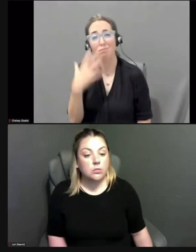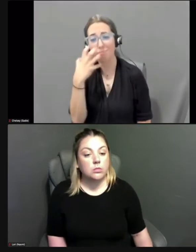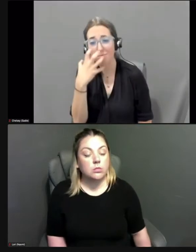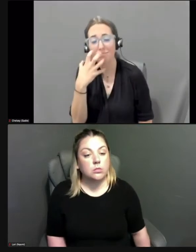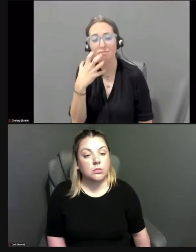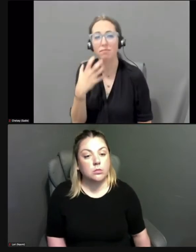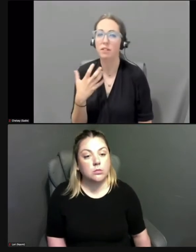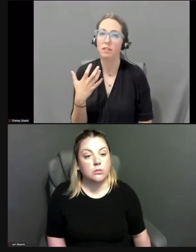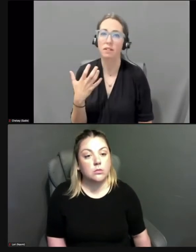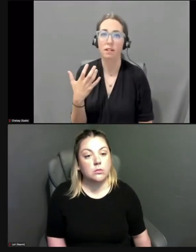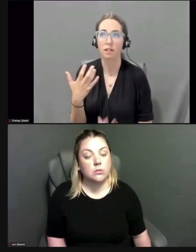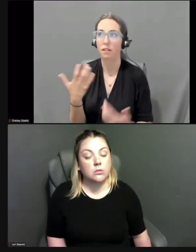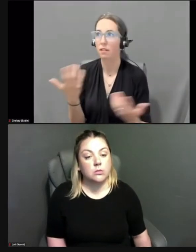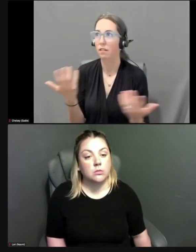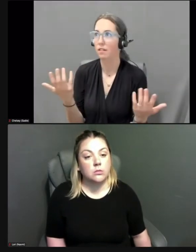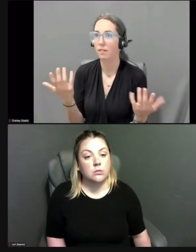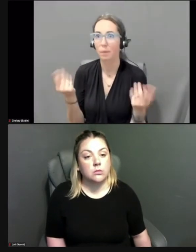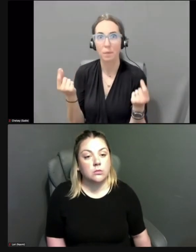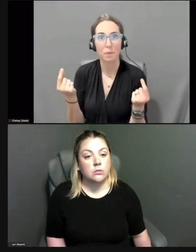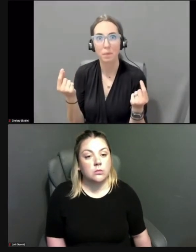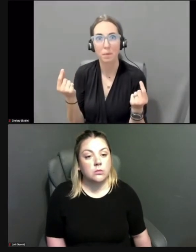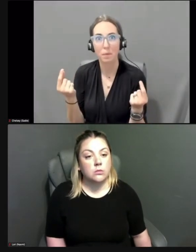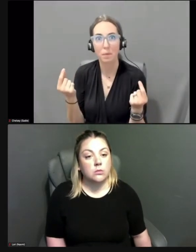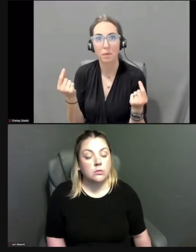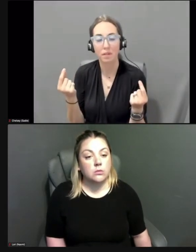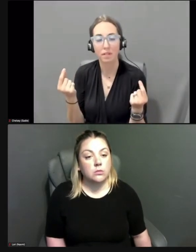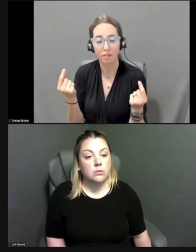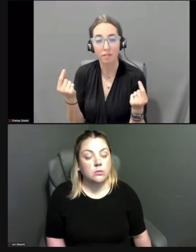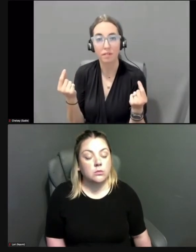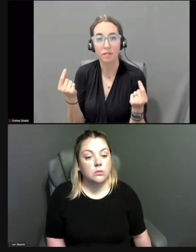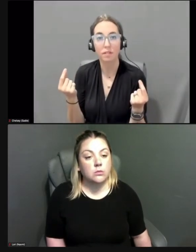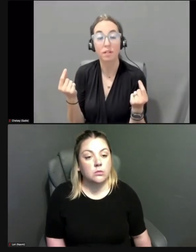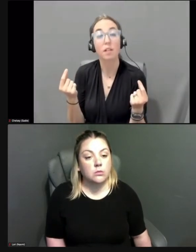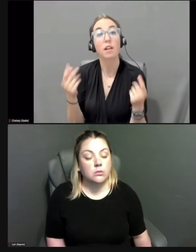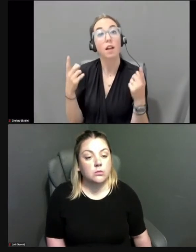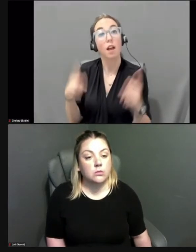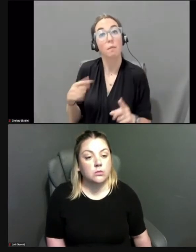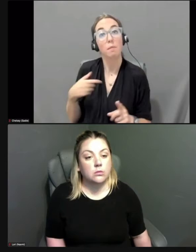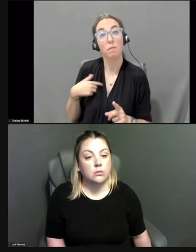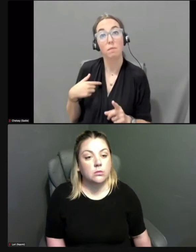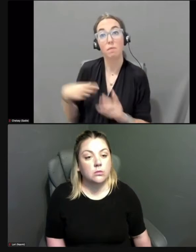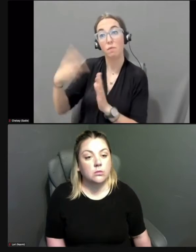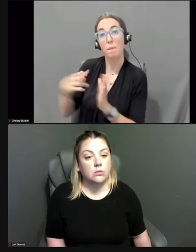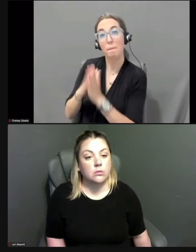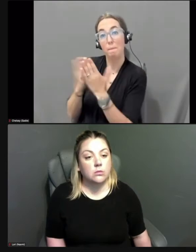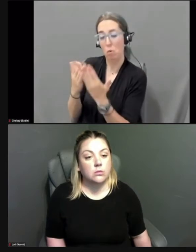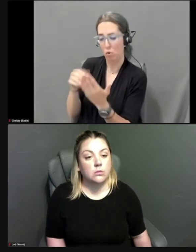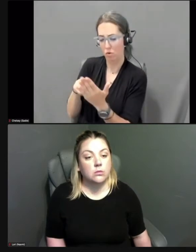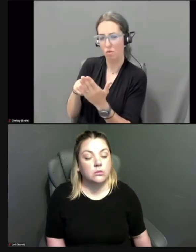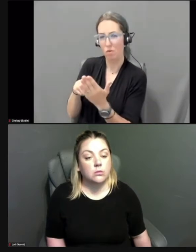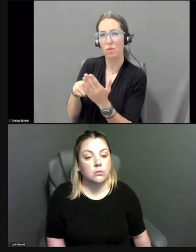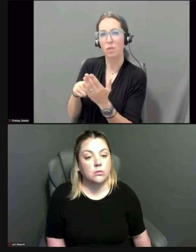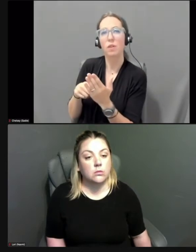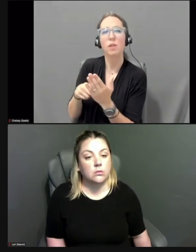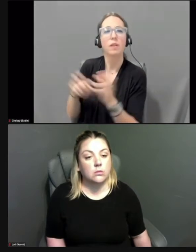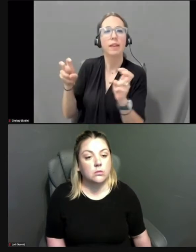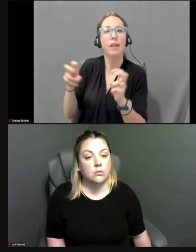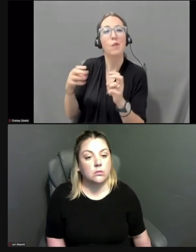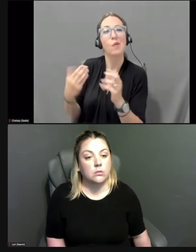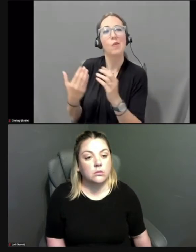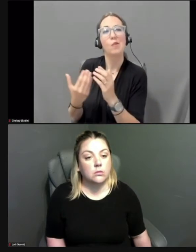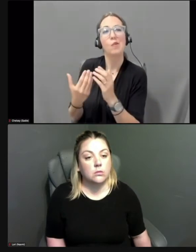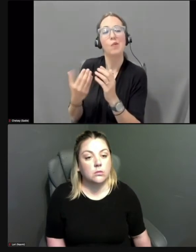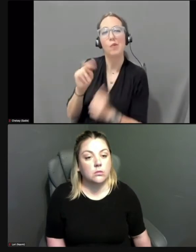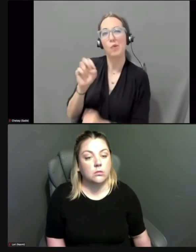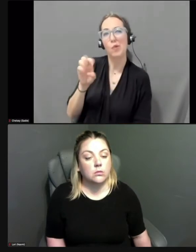do about this? And I came across this book, The New Rules of Lifting for Women. And I think the cover, it even I said,